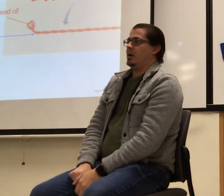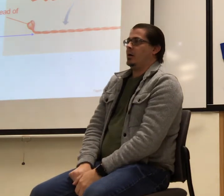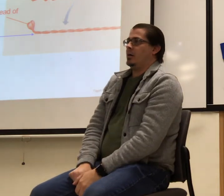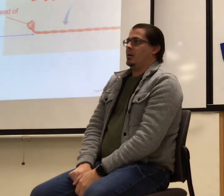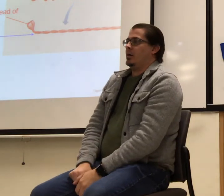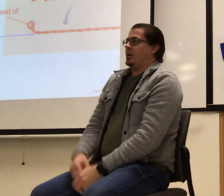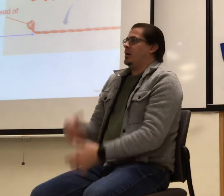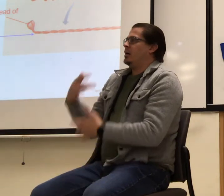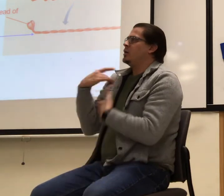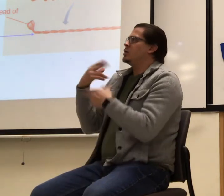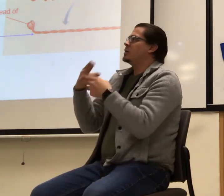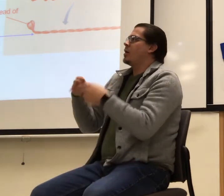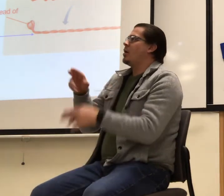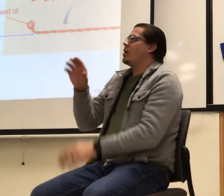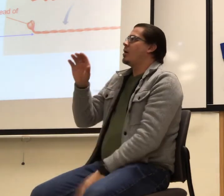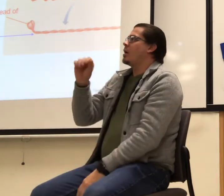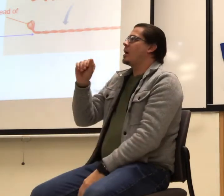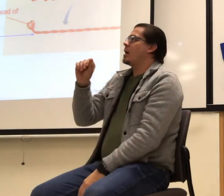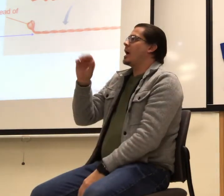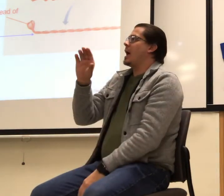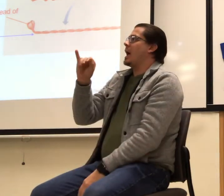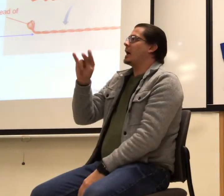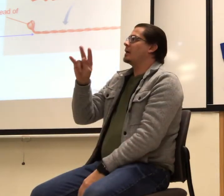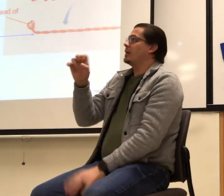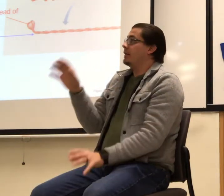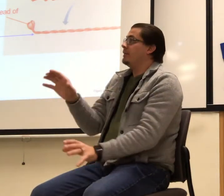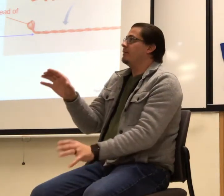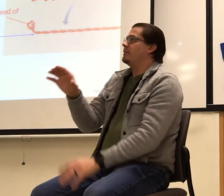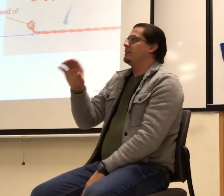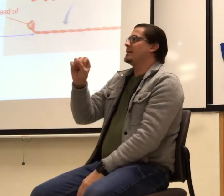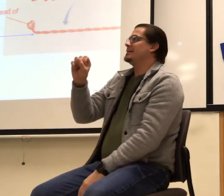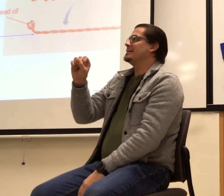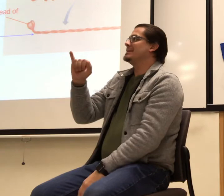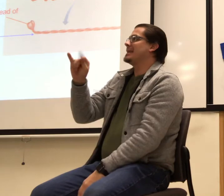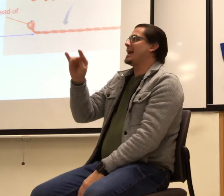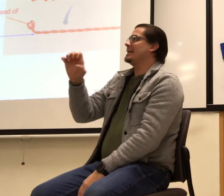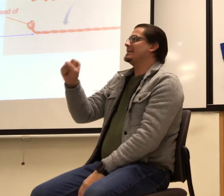They're usually called active sites, okay?